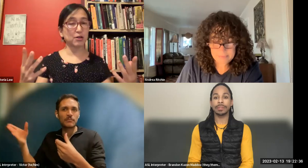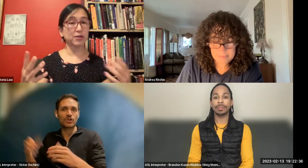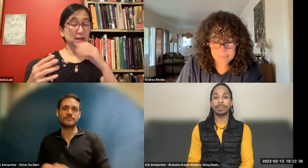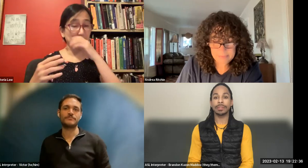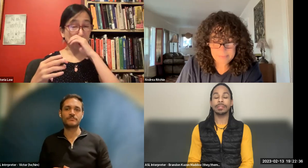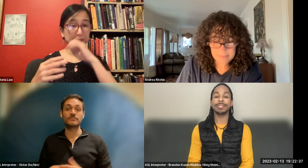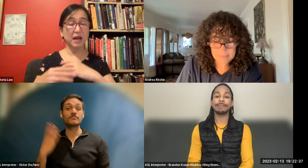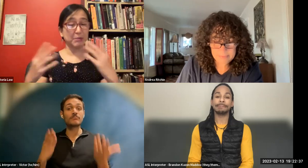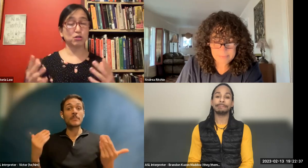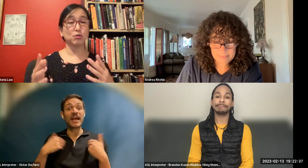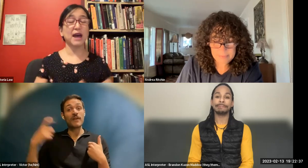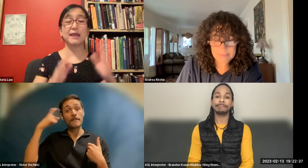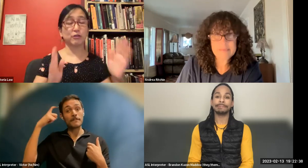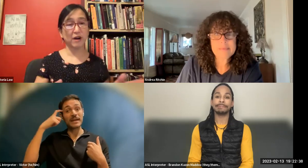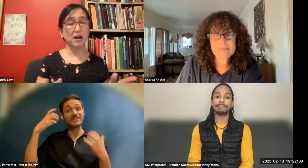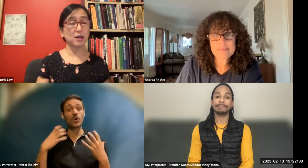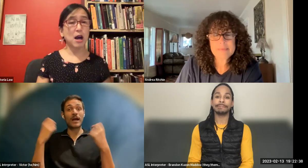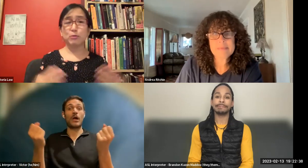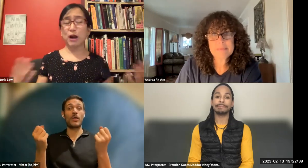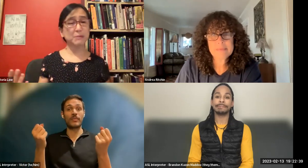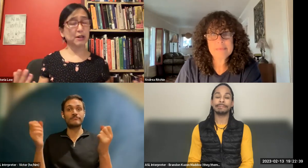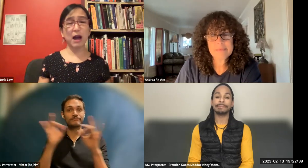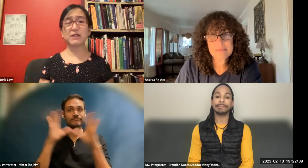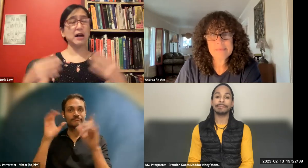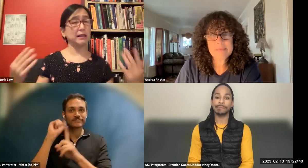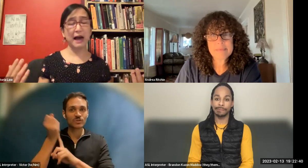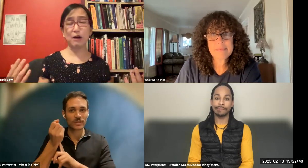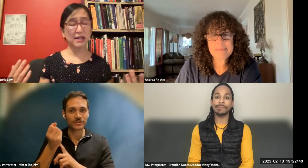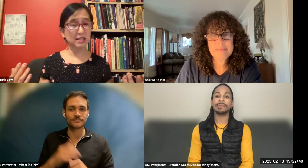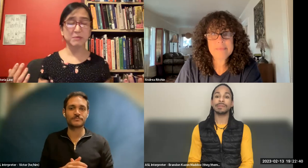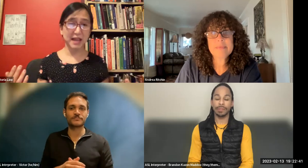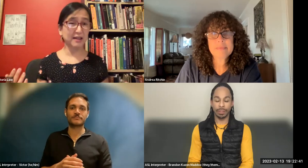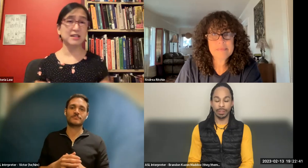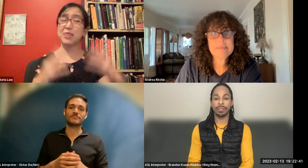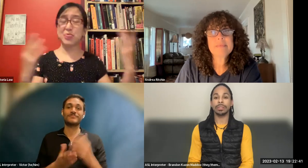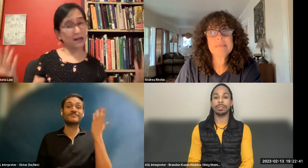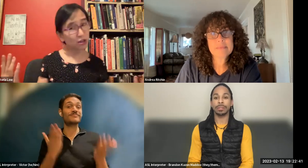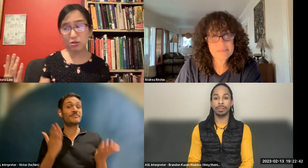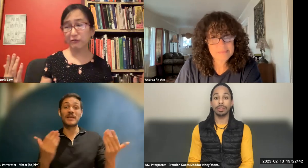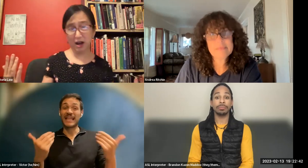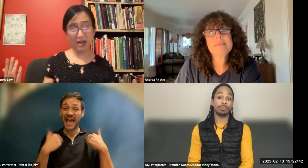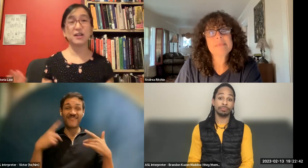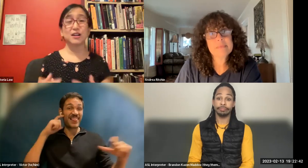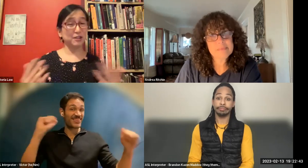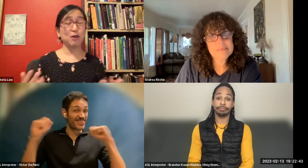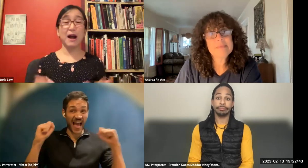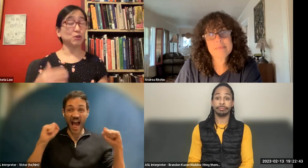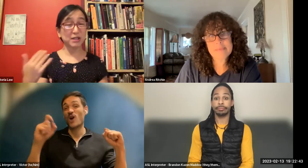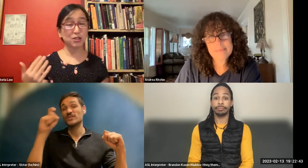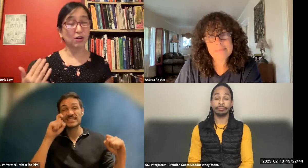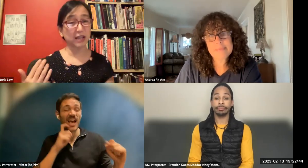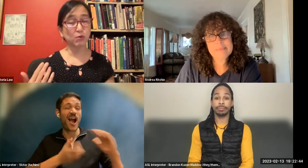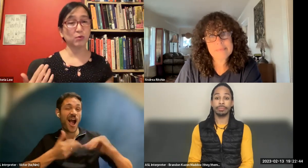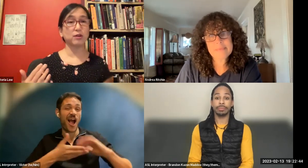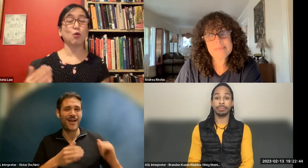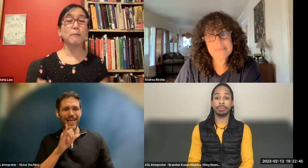mental health episode and they are fine. Perhaps they are having loud S&M sex and that is also fine. I don't